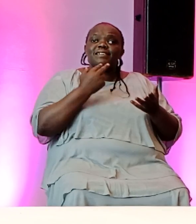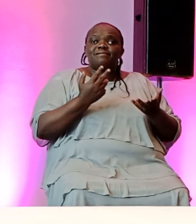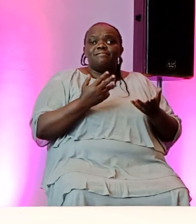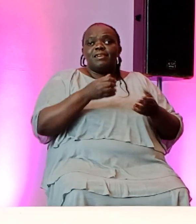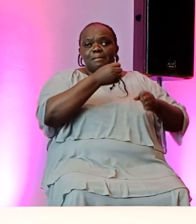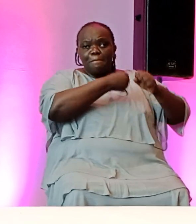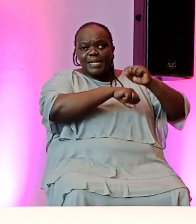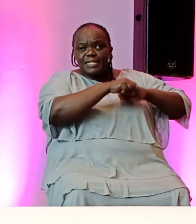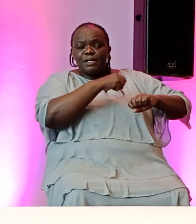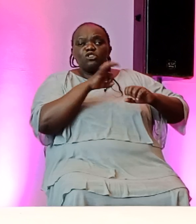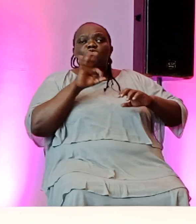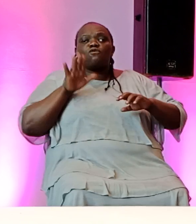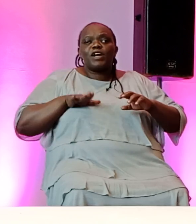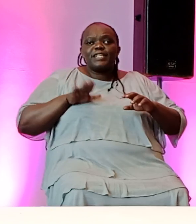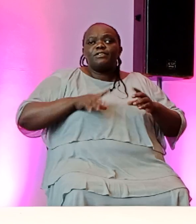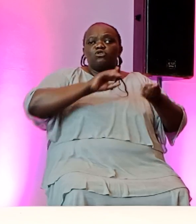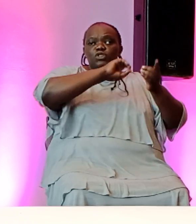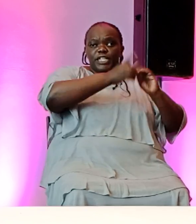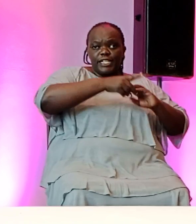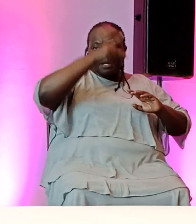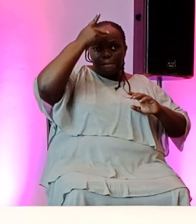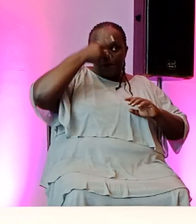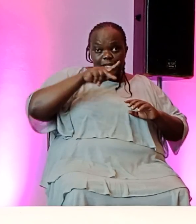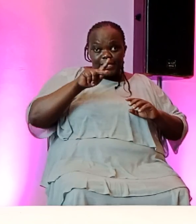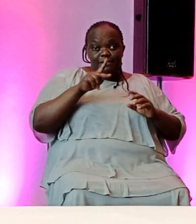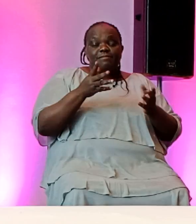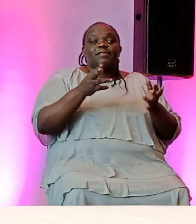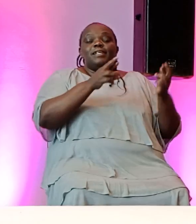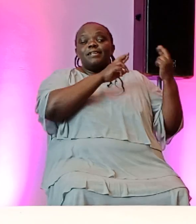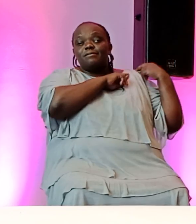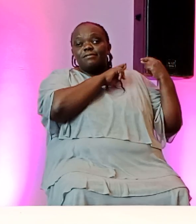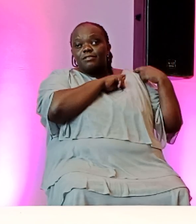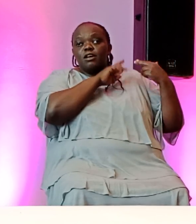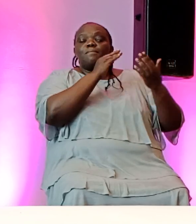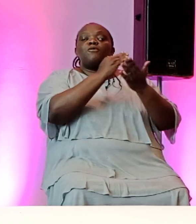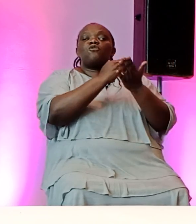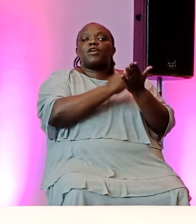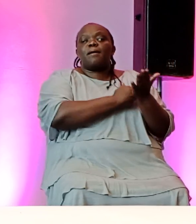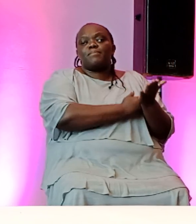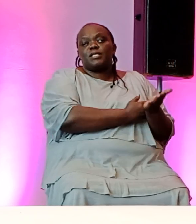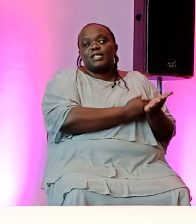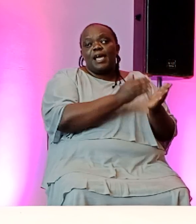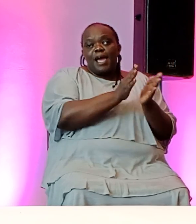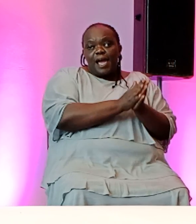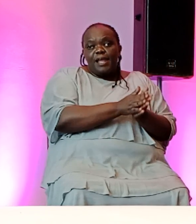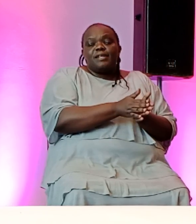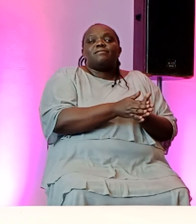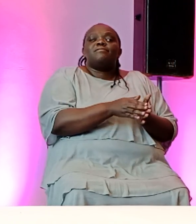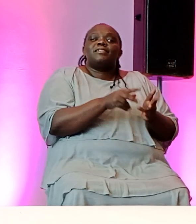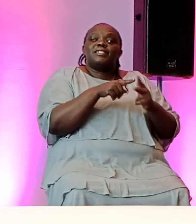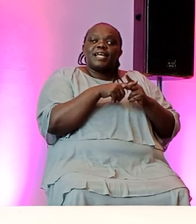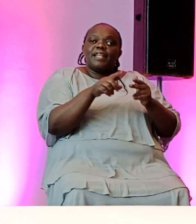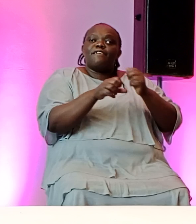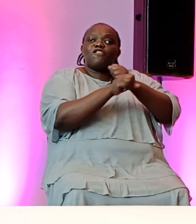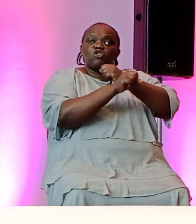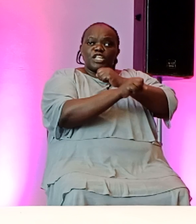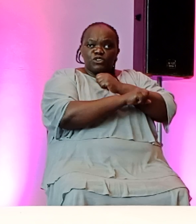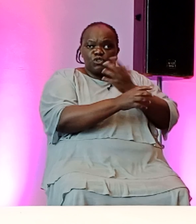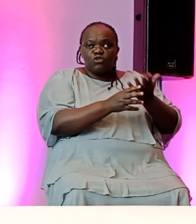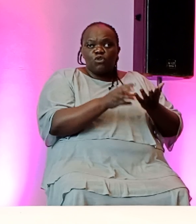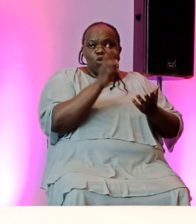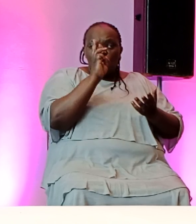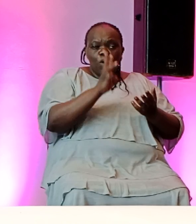to influence policy, create responsive programs, and lay the foundation that